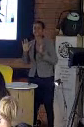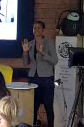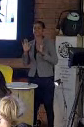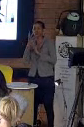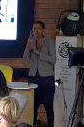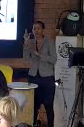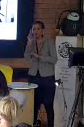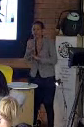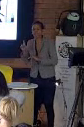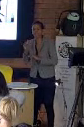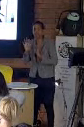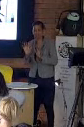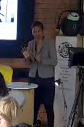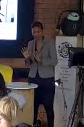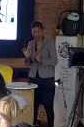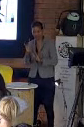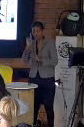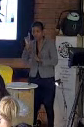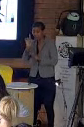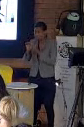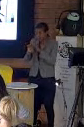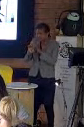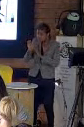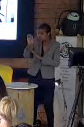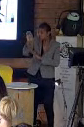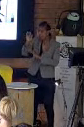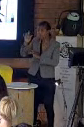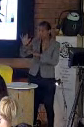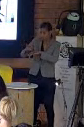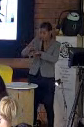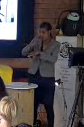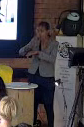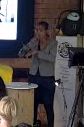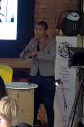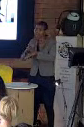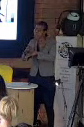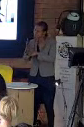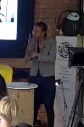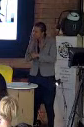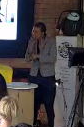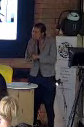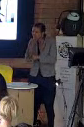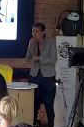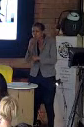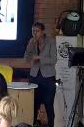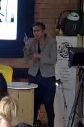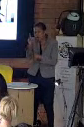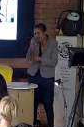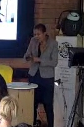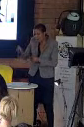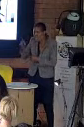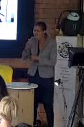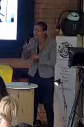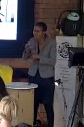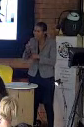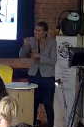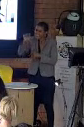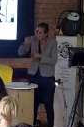virtual performance, it is totally possible to use colors to a certain